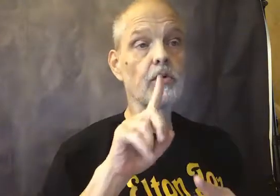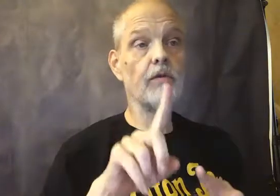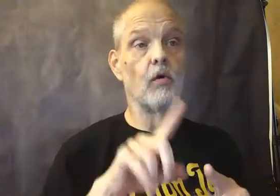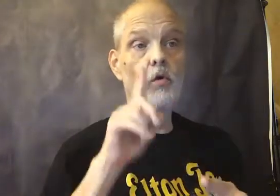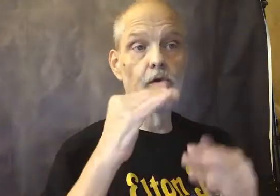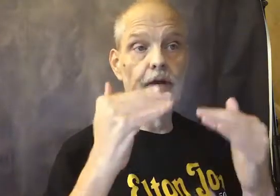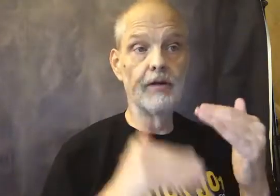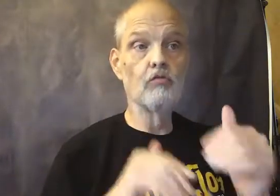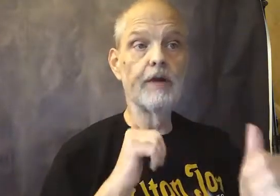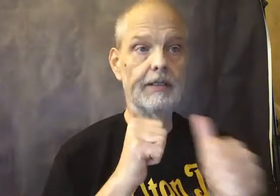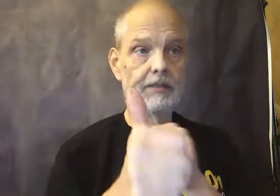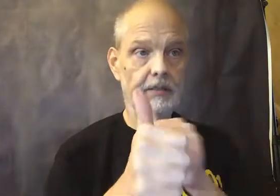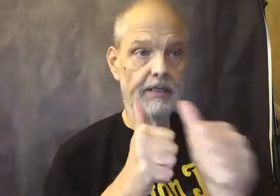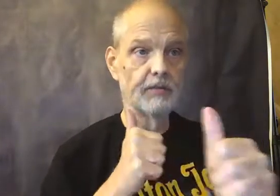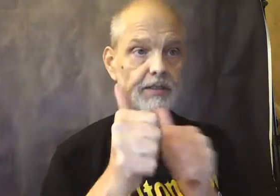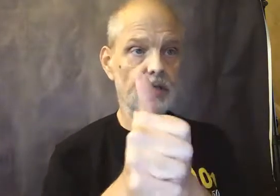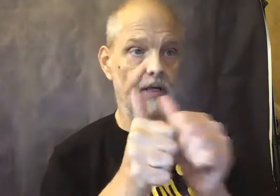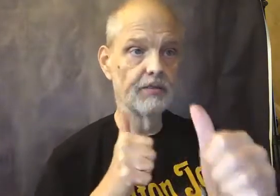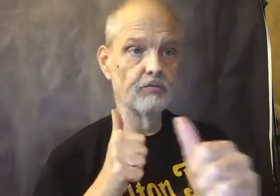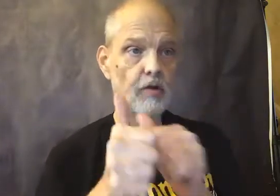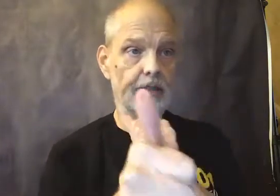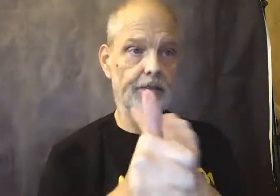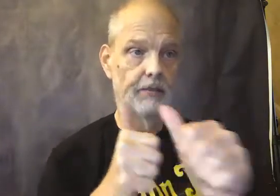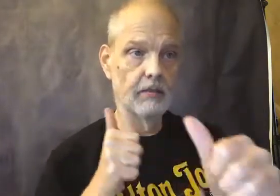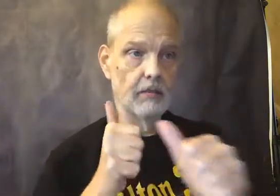the order in a race. That's what the sign is, race.